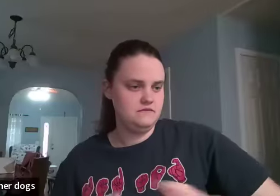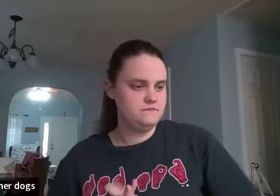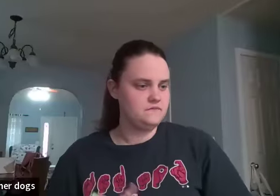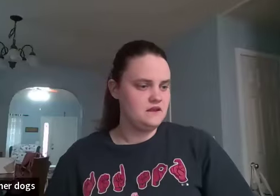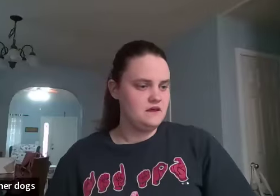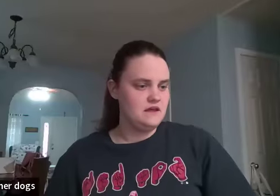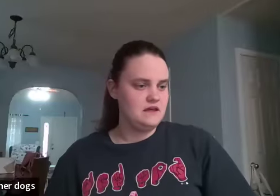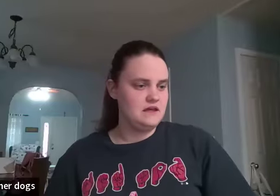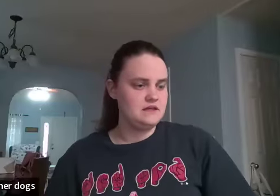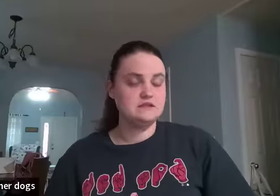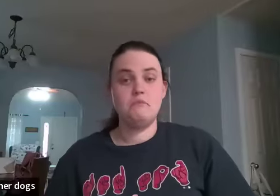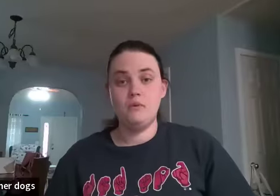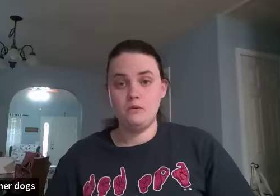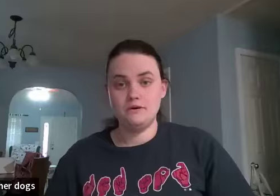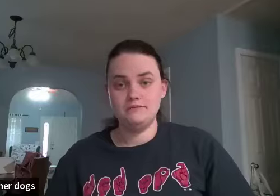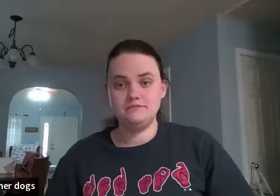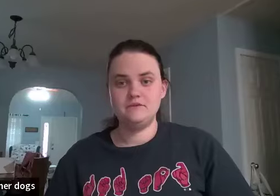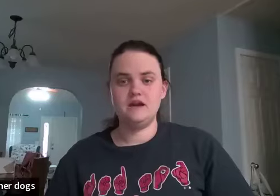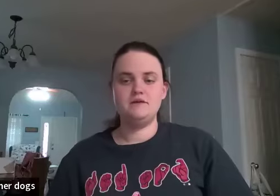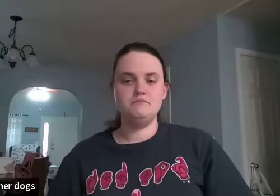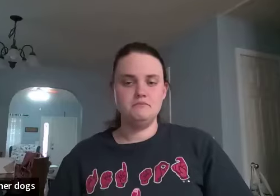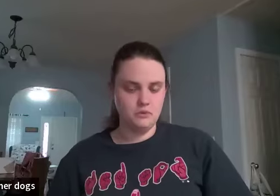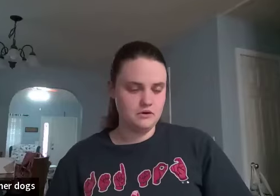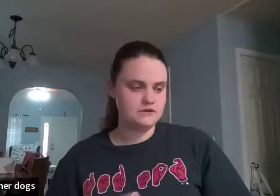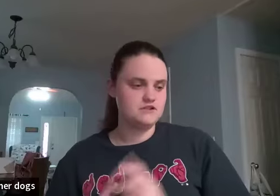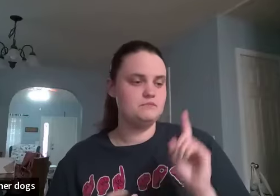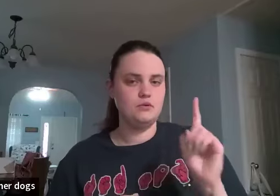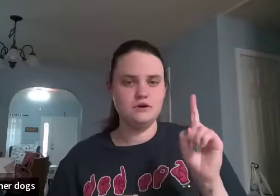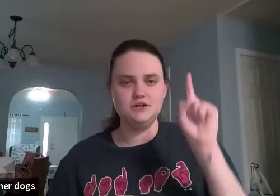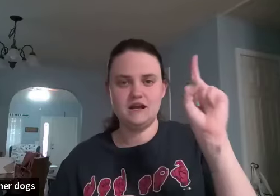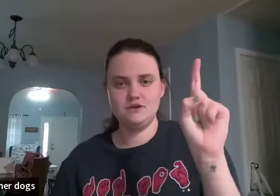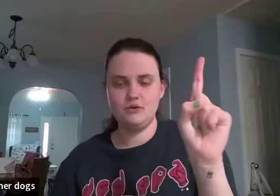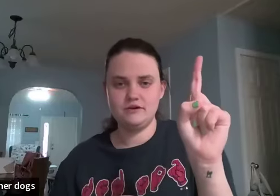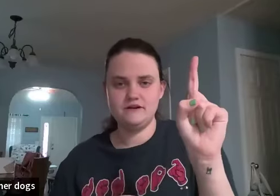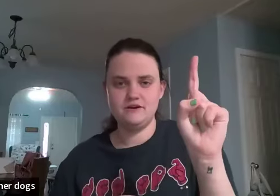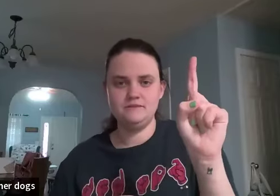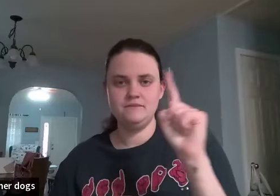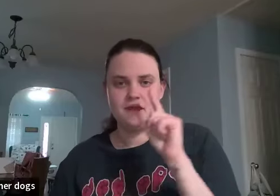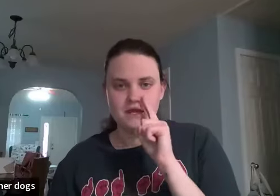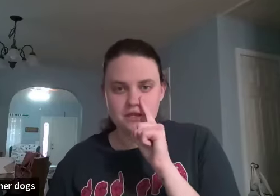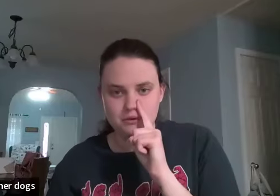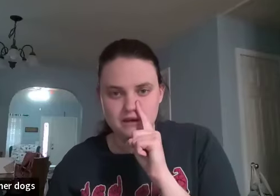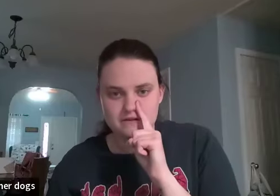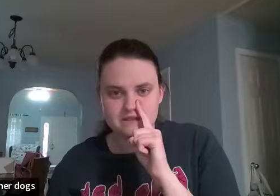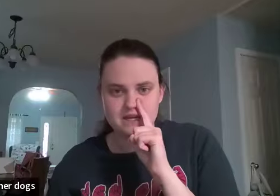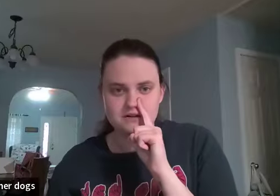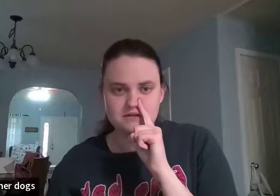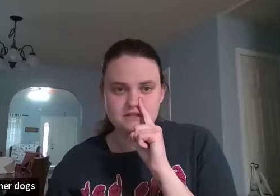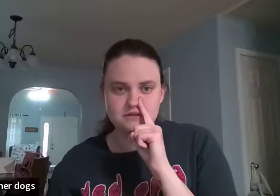have is bored. Okay. Bored. So for bored, you're going to have your pointer finger. You bring it on the side of your nose and you